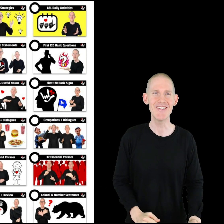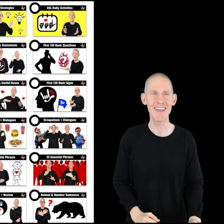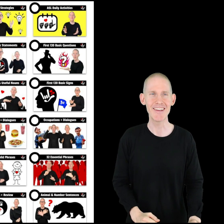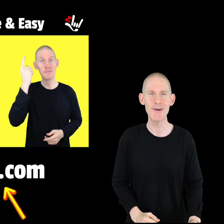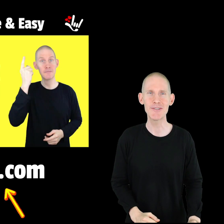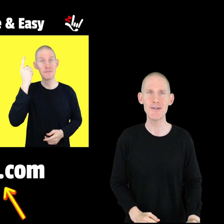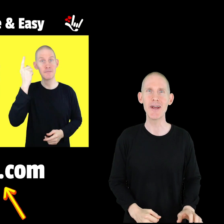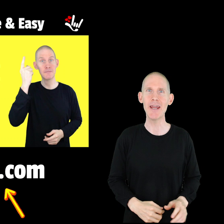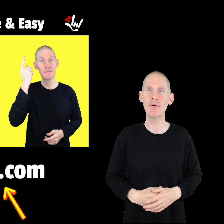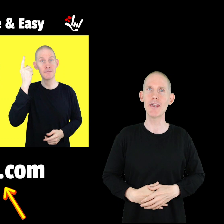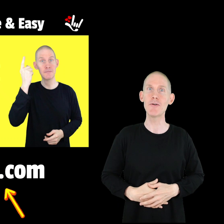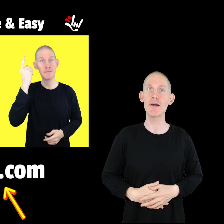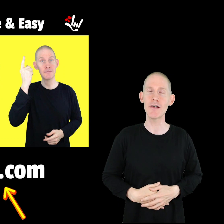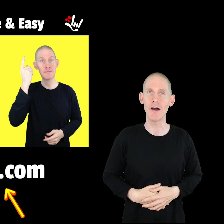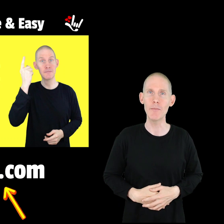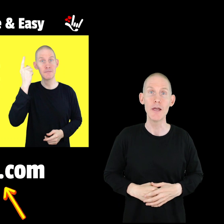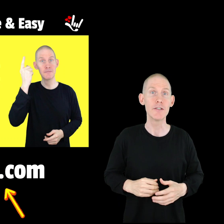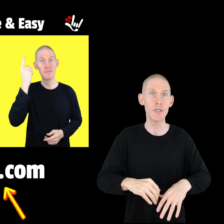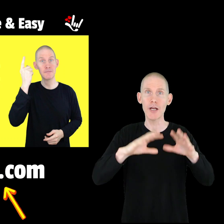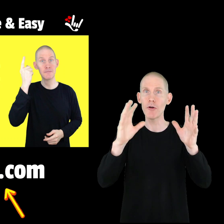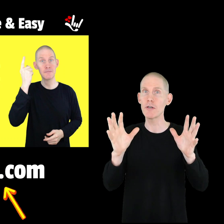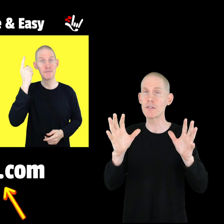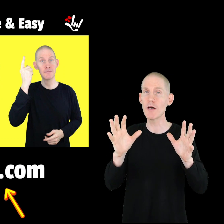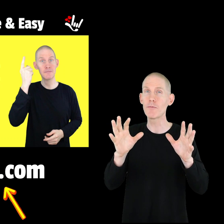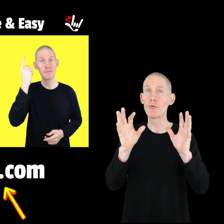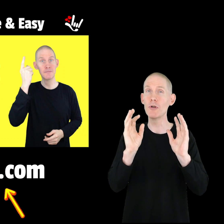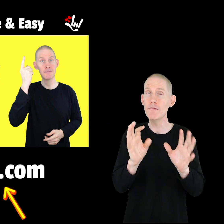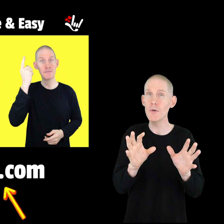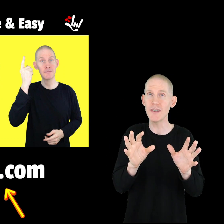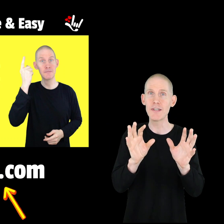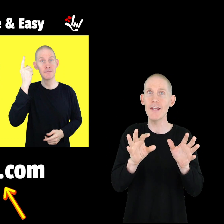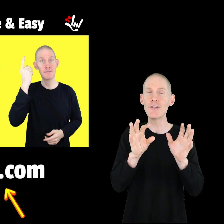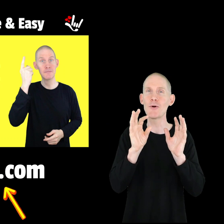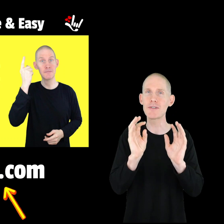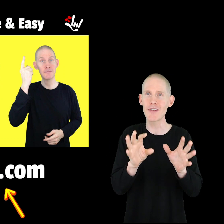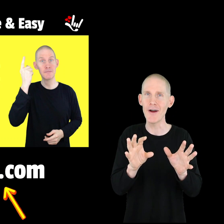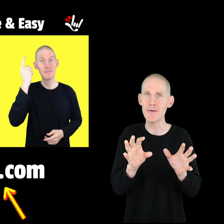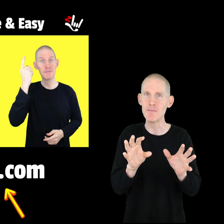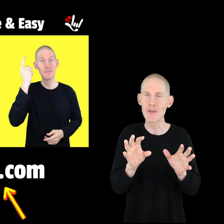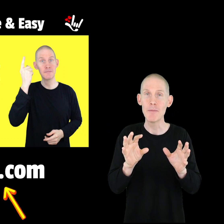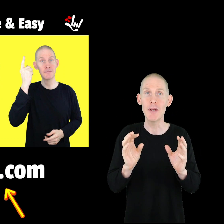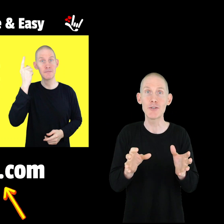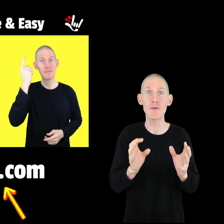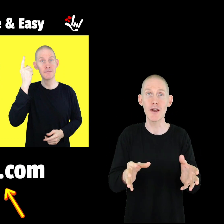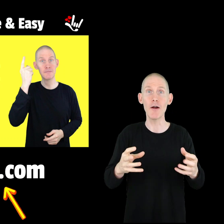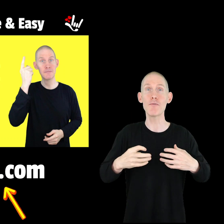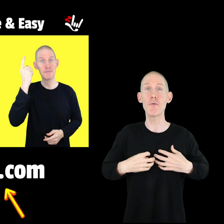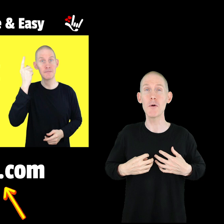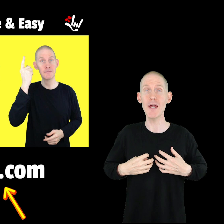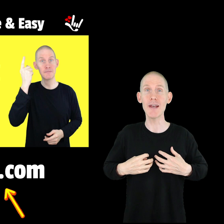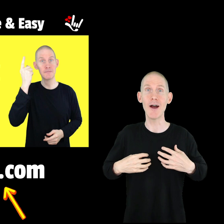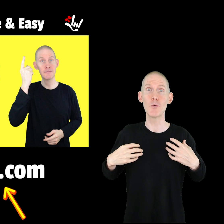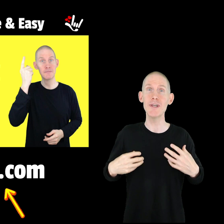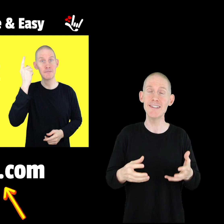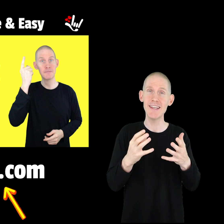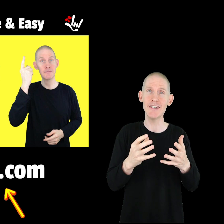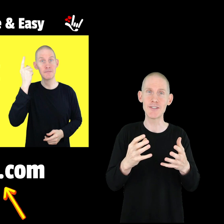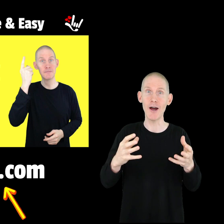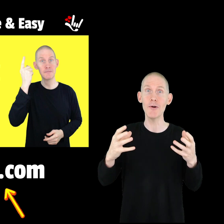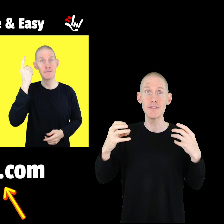Okay, go to ablelingo.com, check out our stuff, preview it, take your time. Make sure that our format, how we teach, our